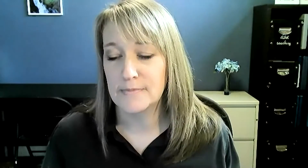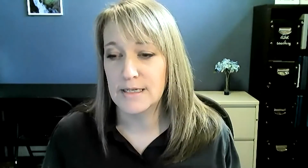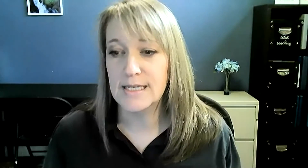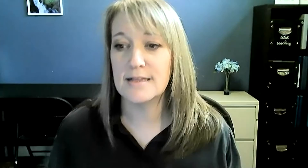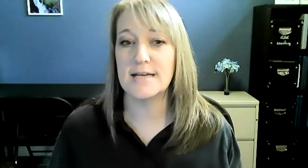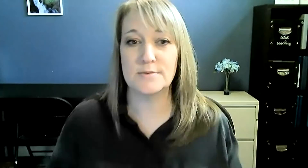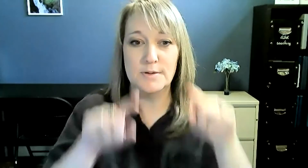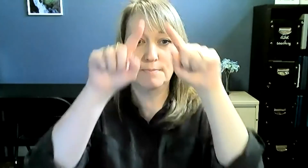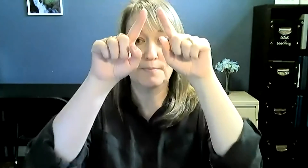And the last one.